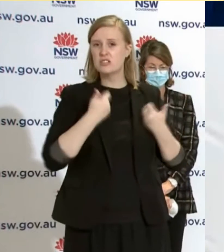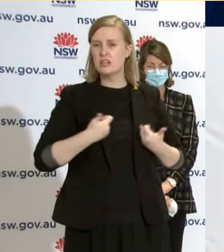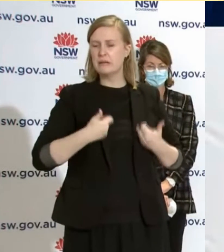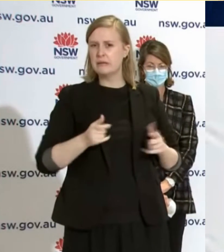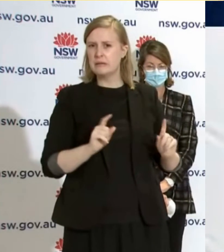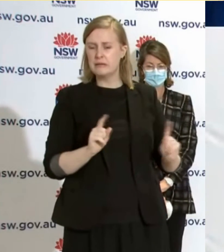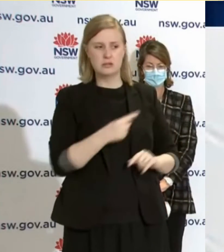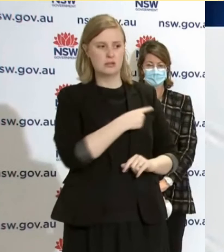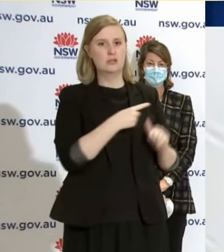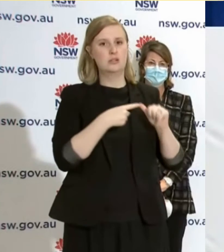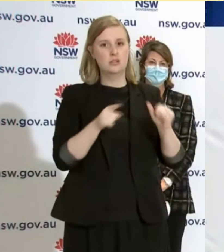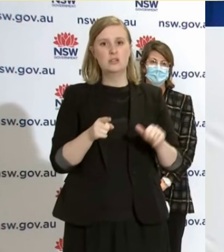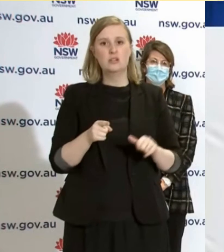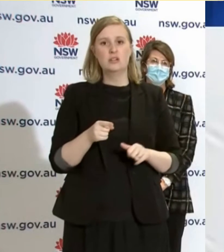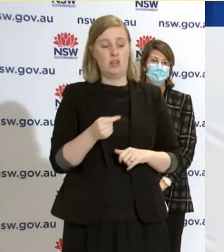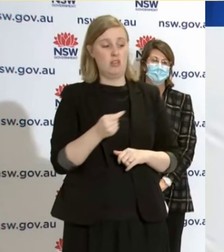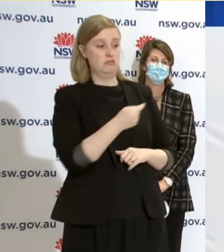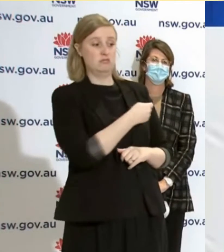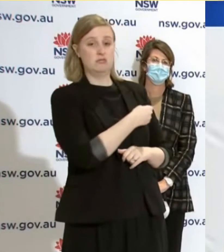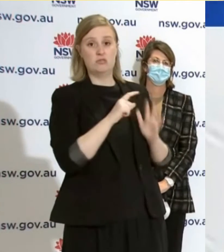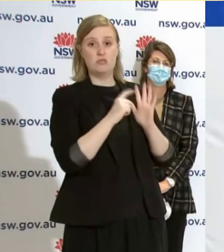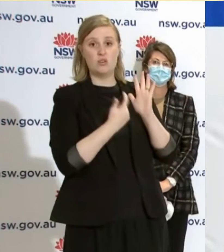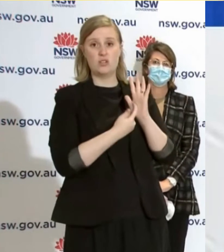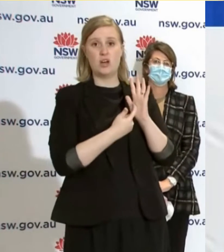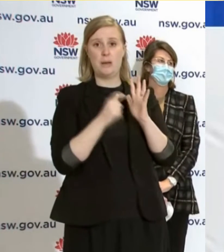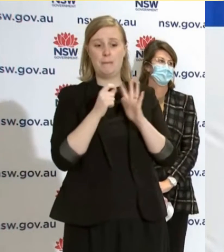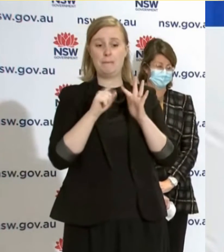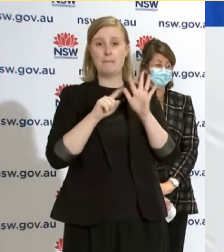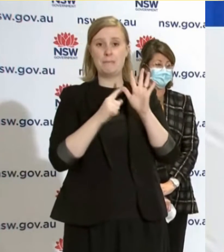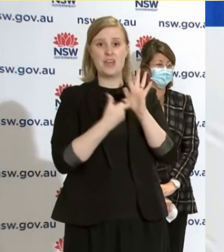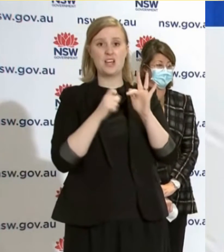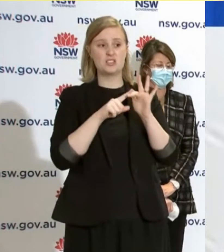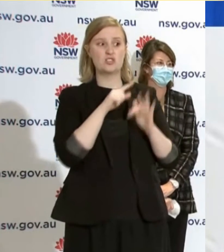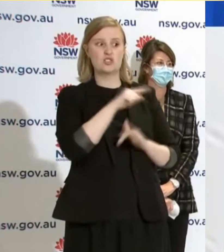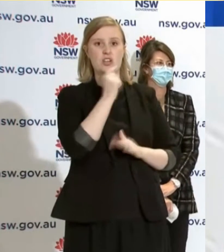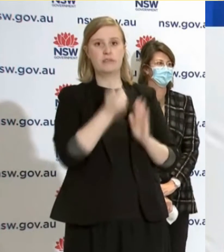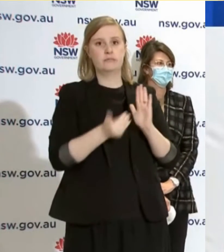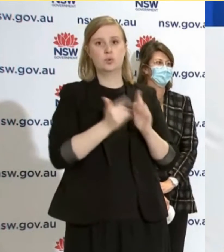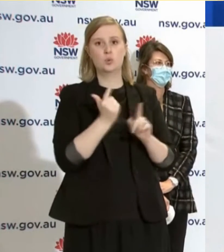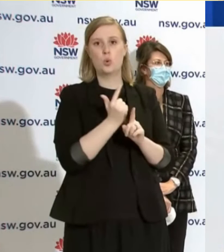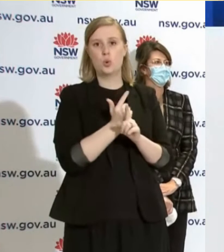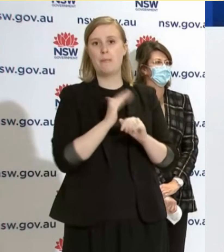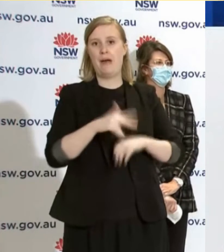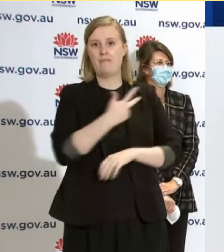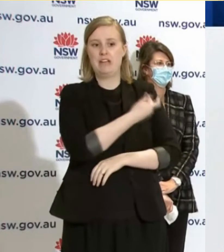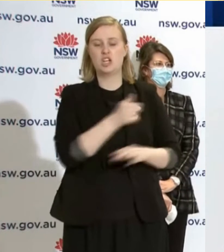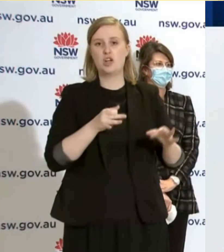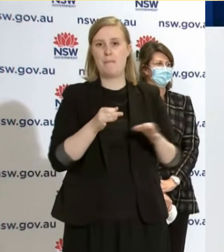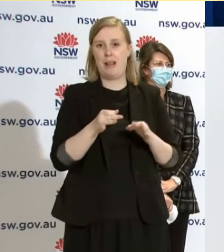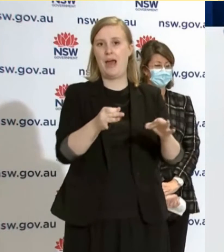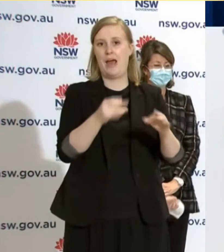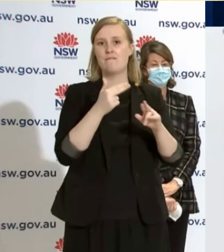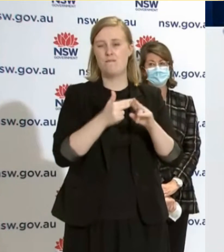to the massive effort out in the vaccination, but that's been a real priority and a cooperation across all levels of government. And can I